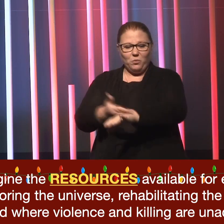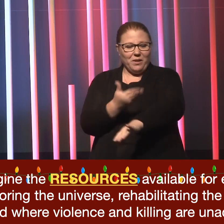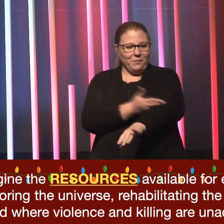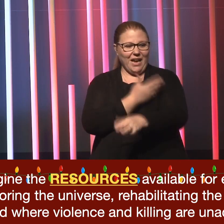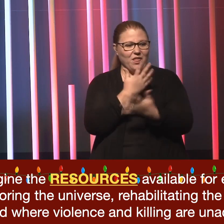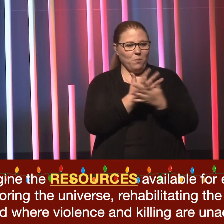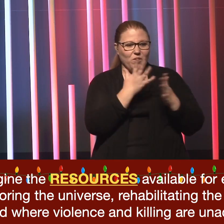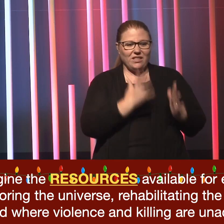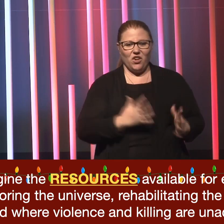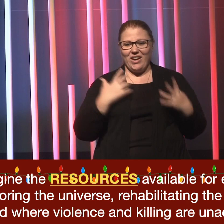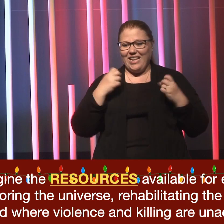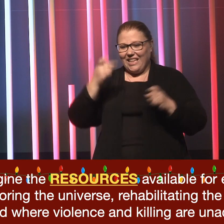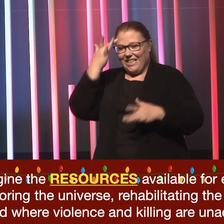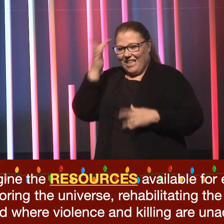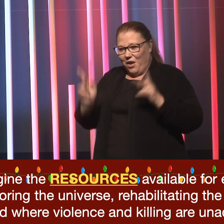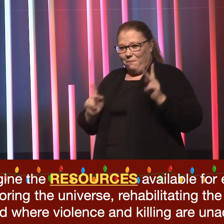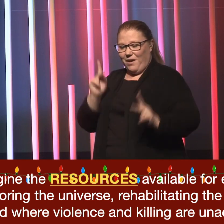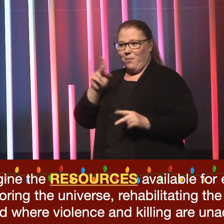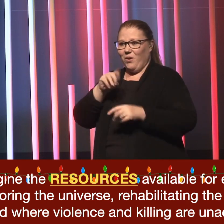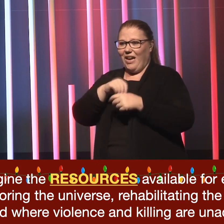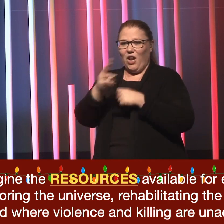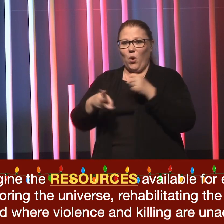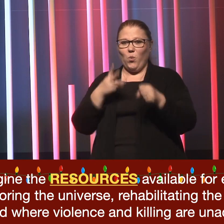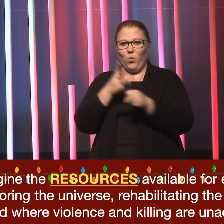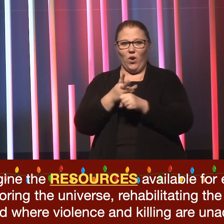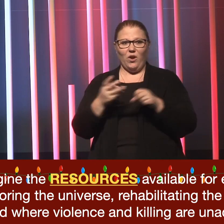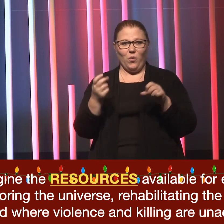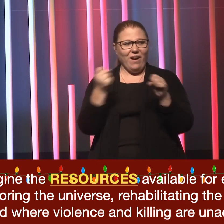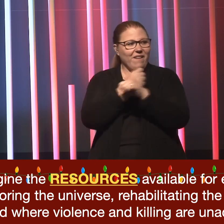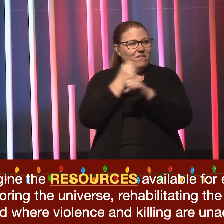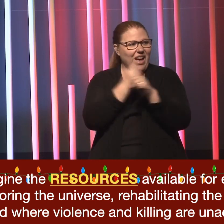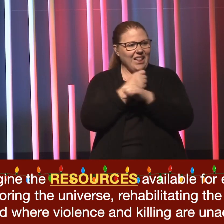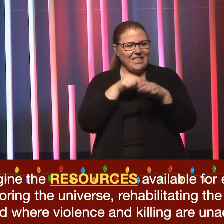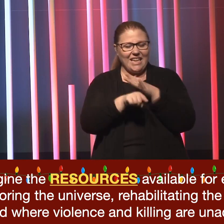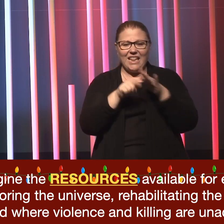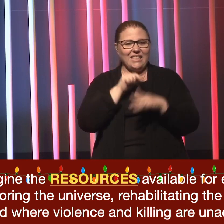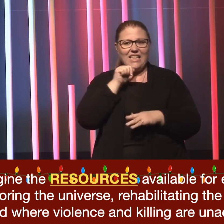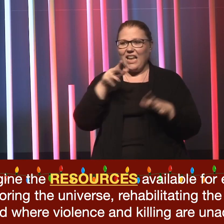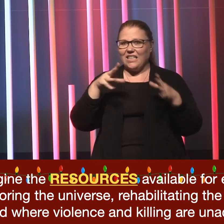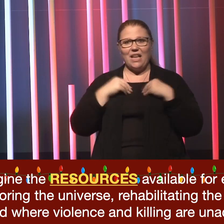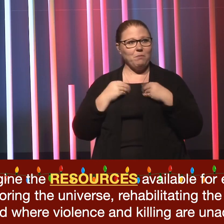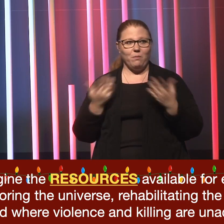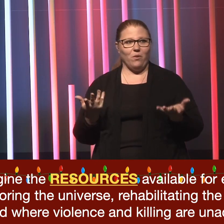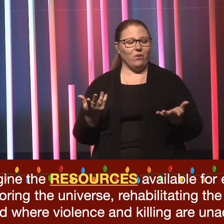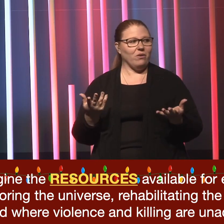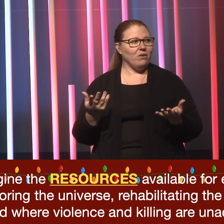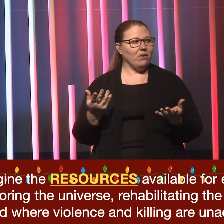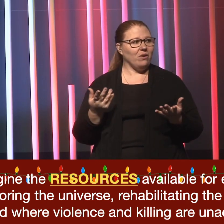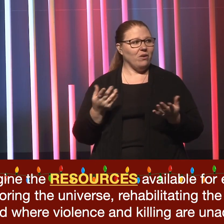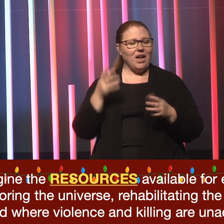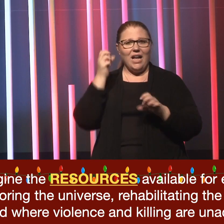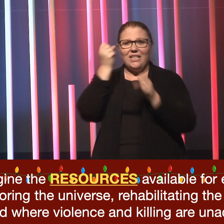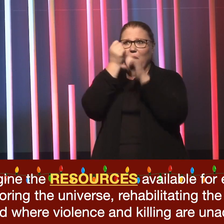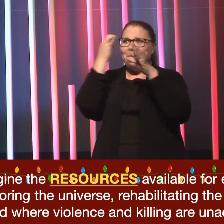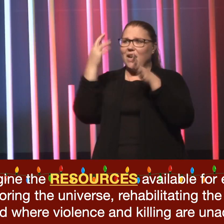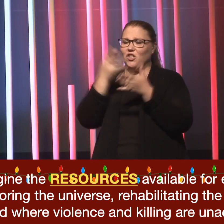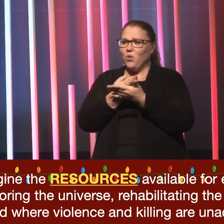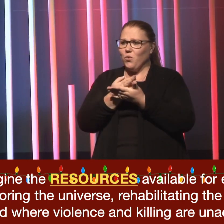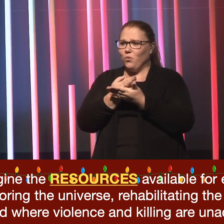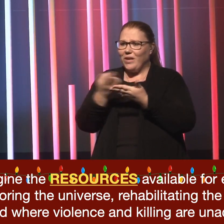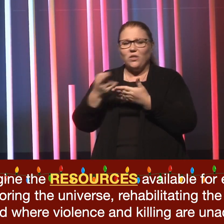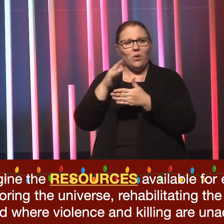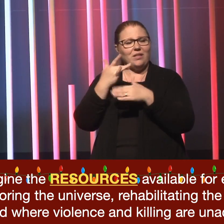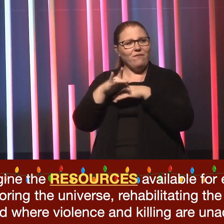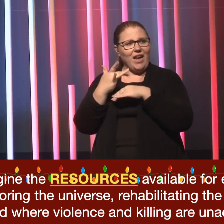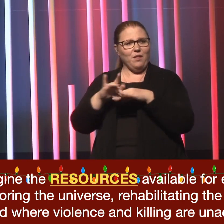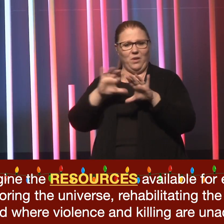the sick in a world where violence and killing are unacceptable under any circumstances. Imagine the resources that would be available if, as a